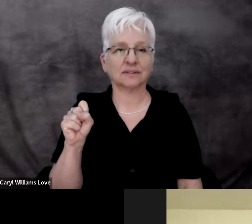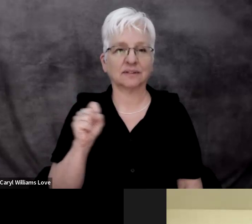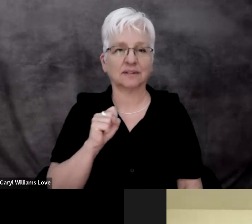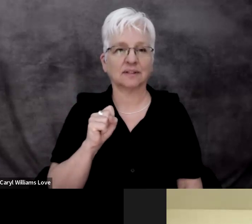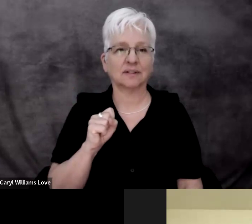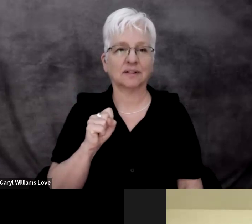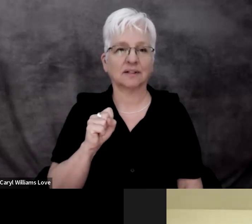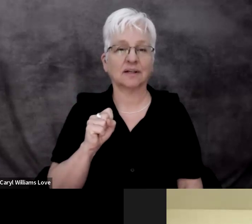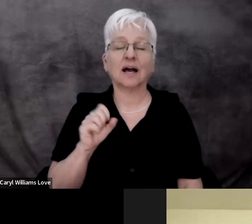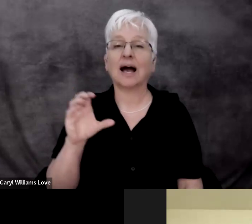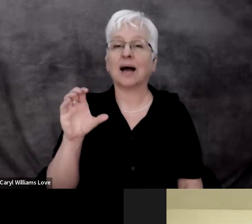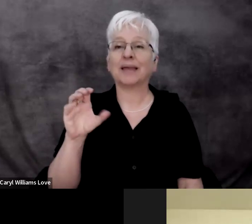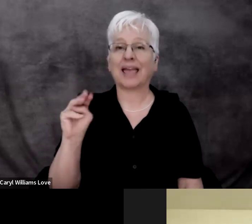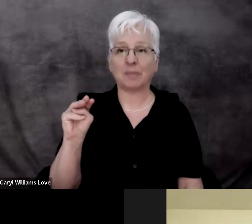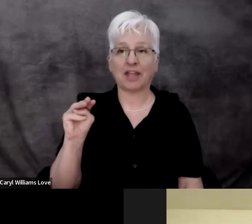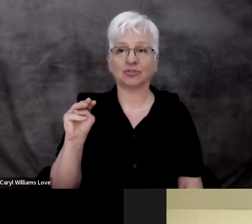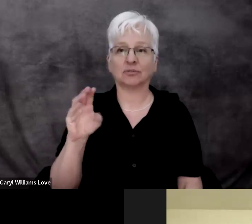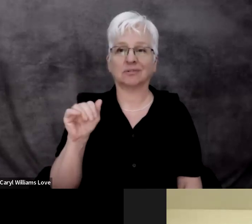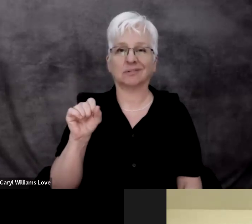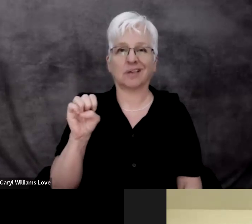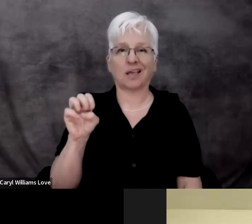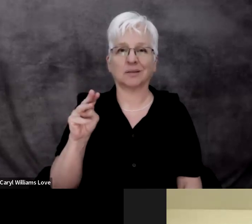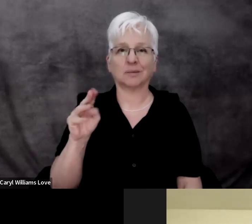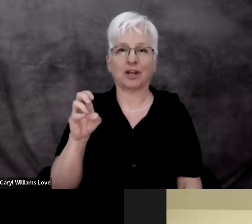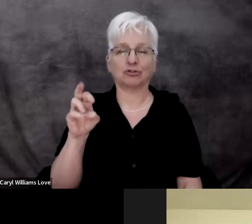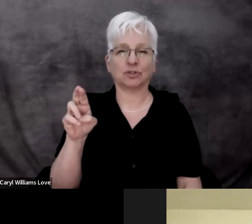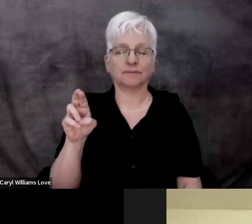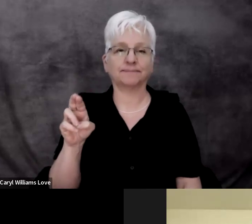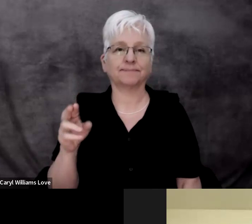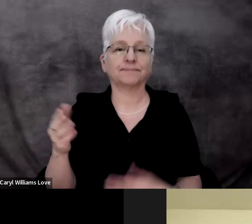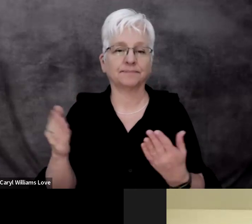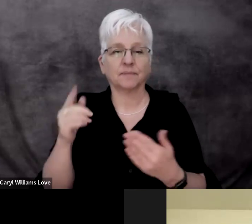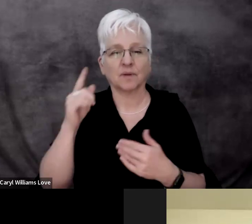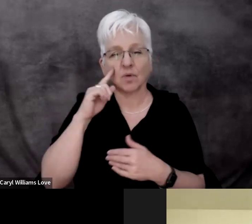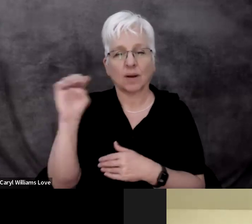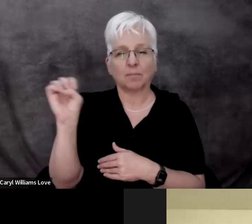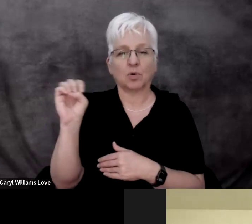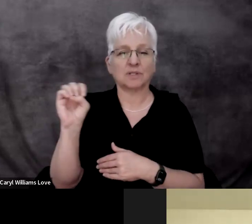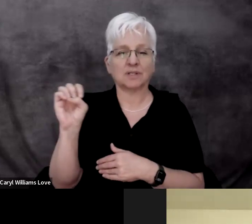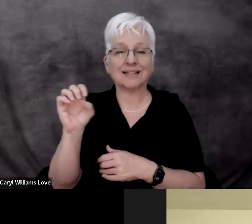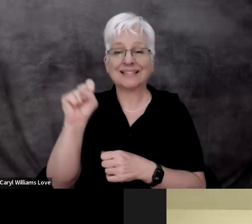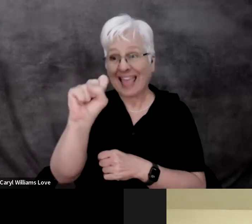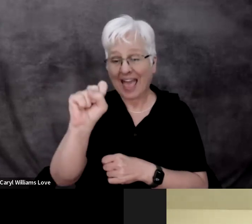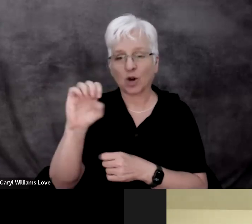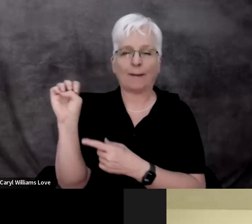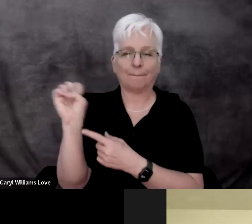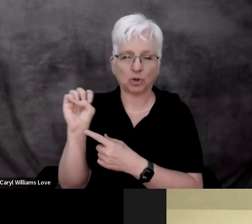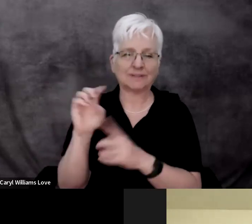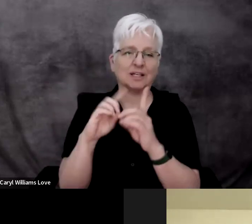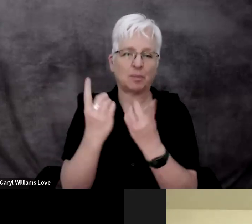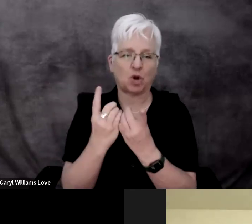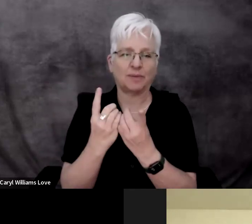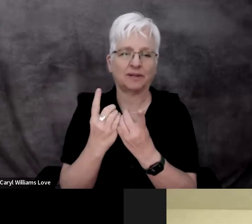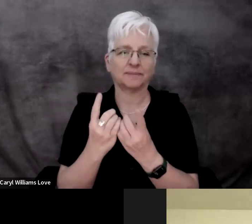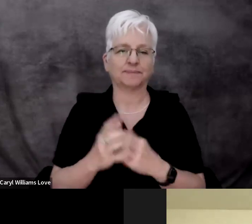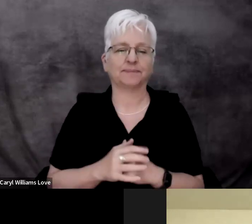I'm a case manager at Seattle Children's Emergency Department, serving just the ASD IDD population in cycling crisis. I